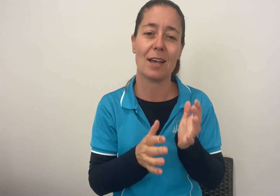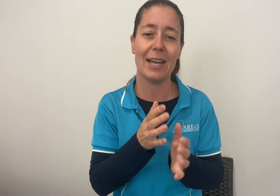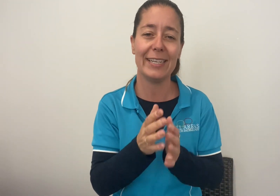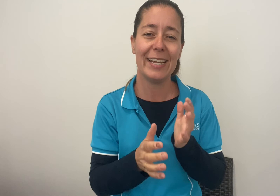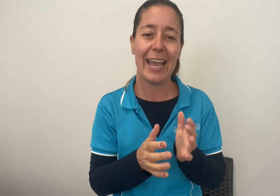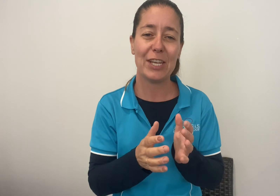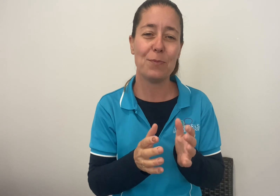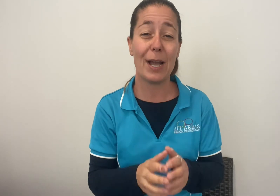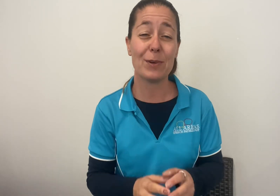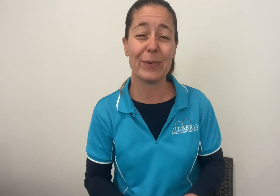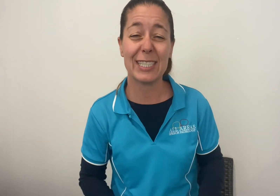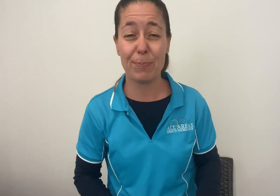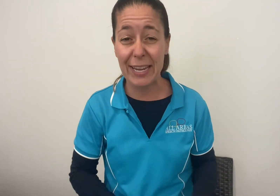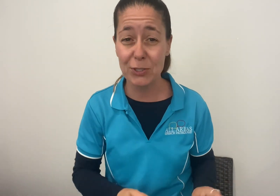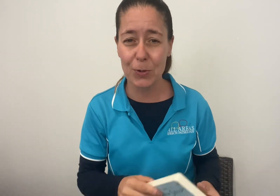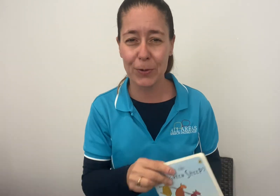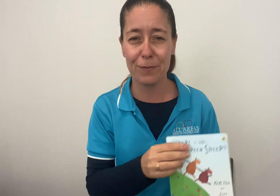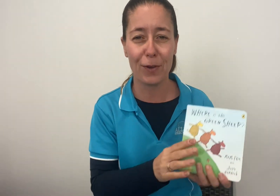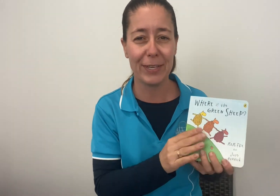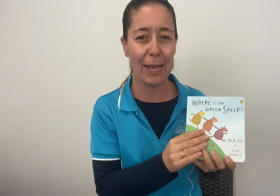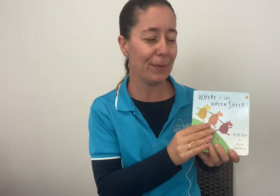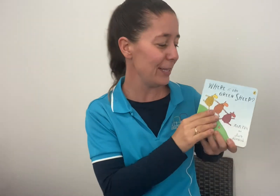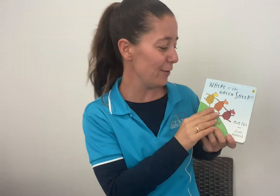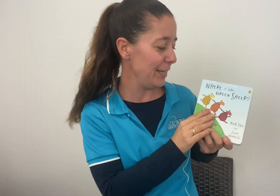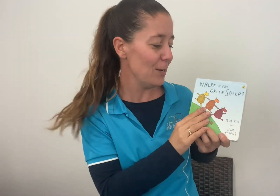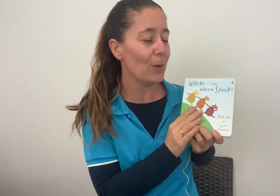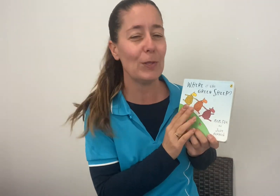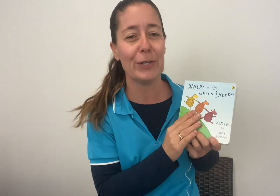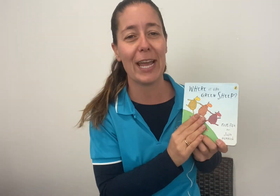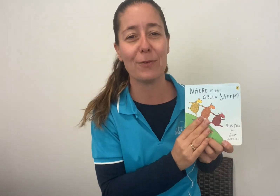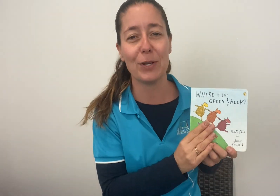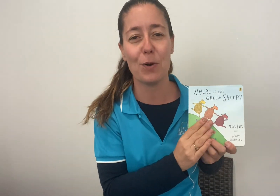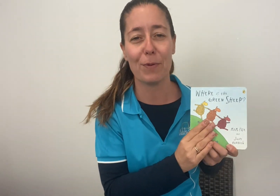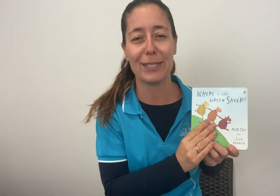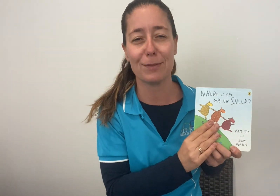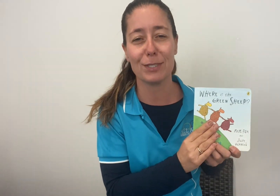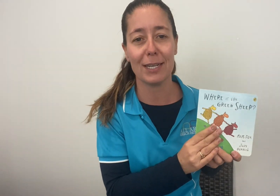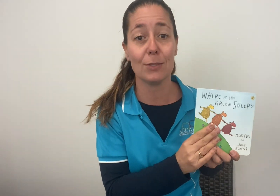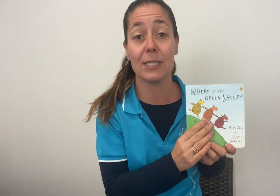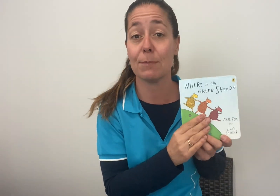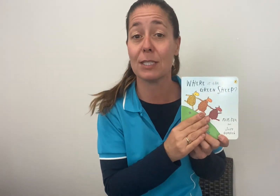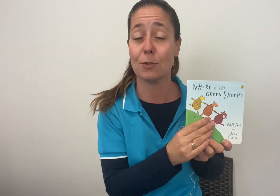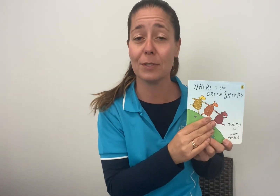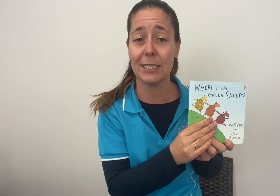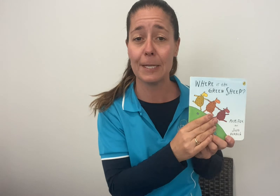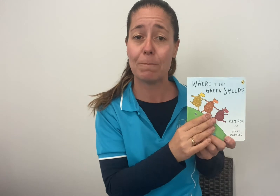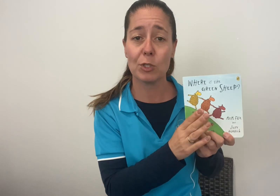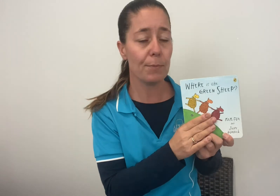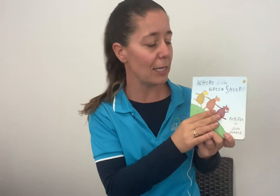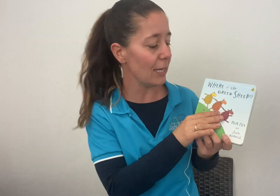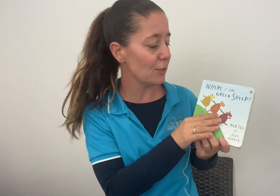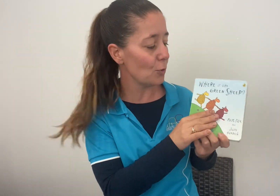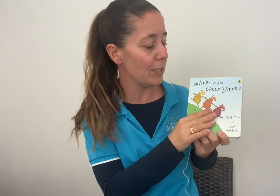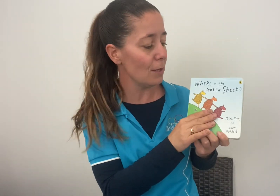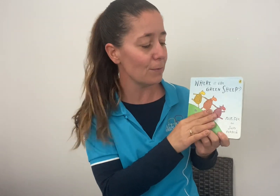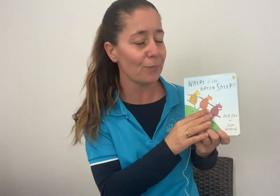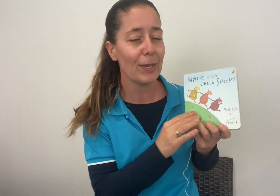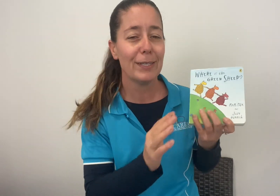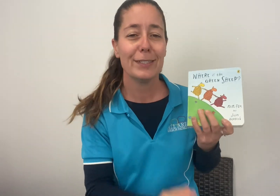sign, and you might want to expand your own vocabulary or learn how to incorporate some signs with some stories. So you might like to join along. So